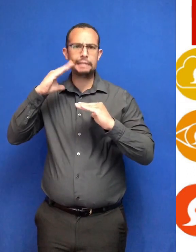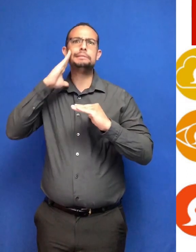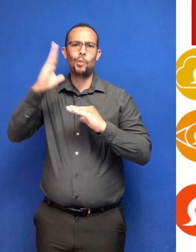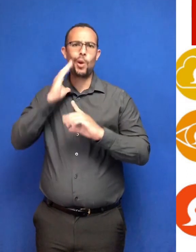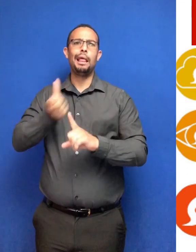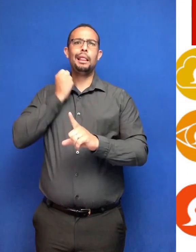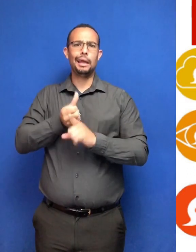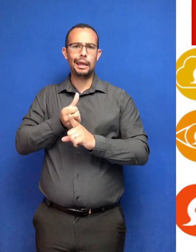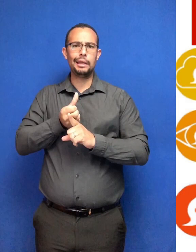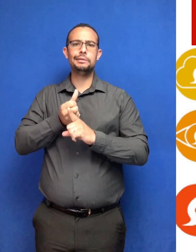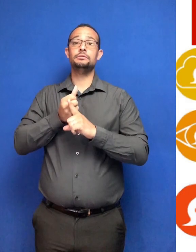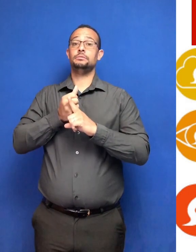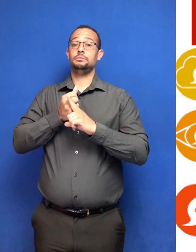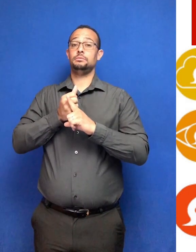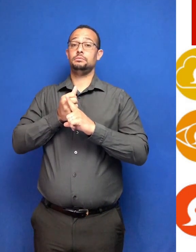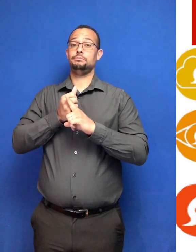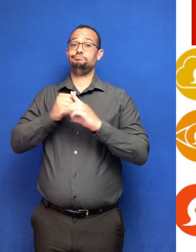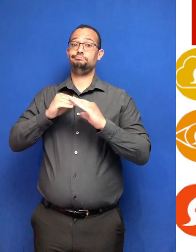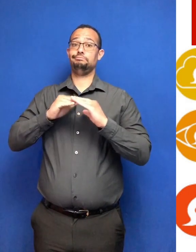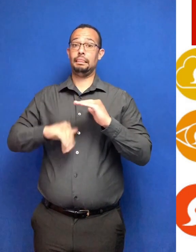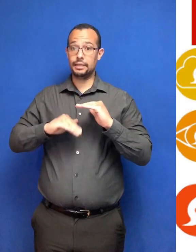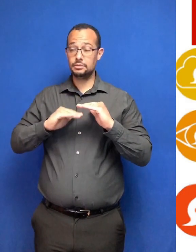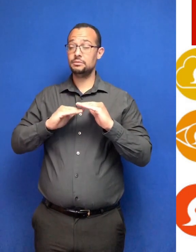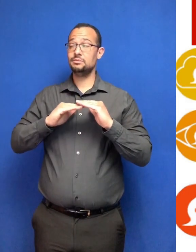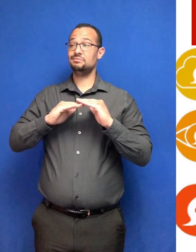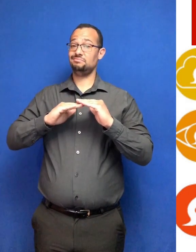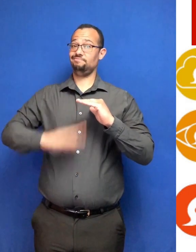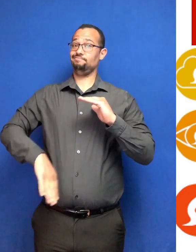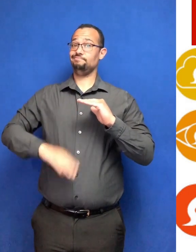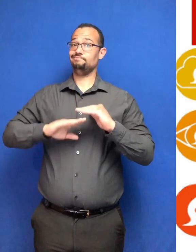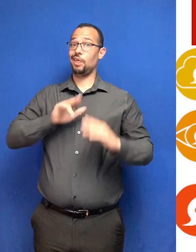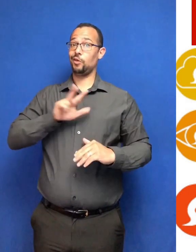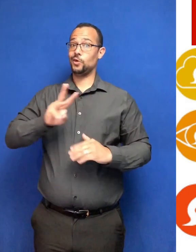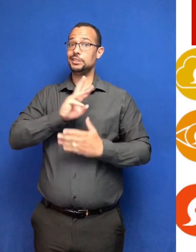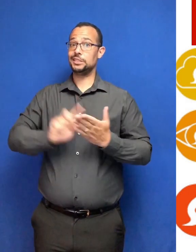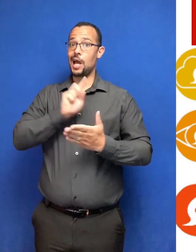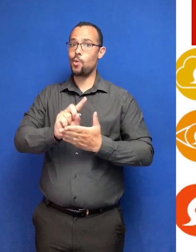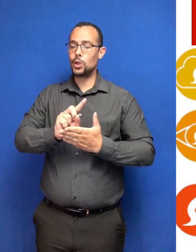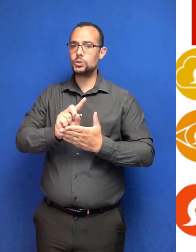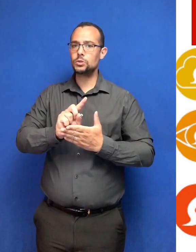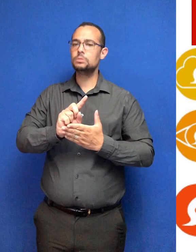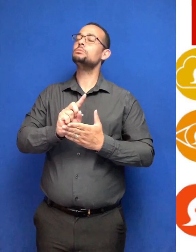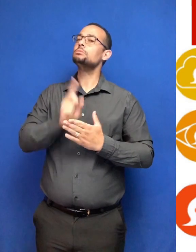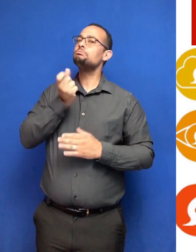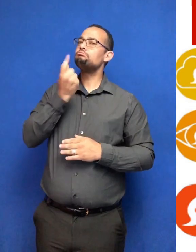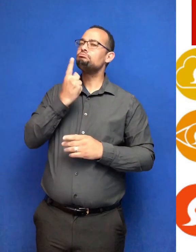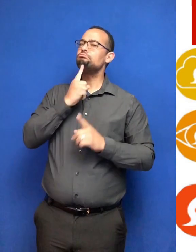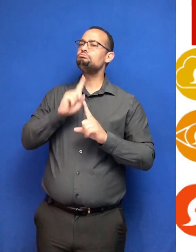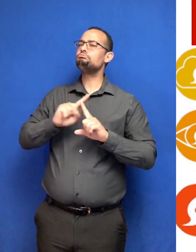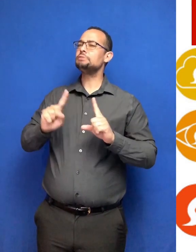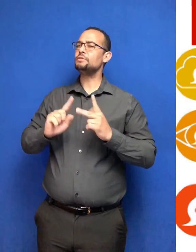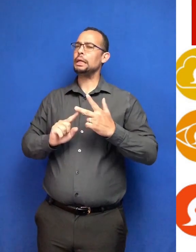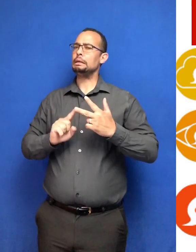we're expecting that the tropical storm or the hurricane is going to hit within 36 hours. So, different